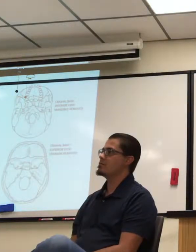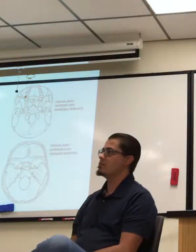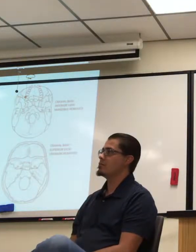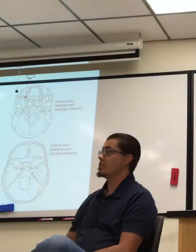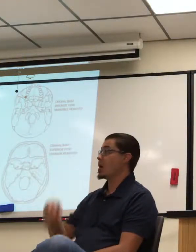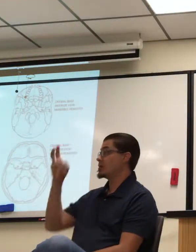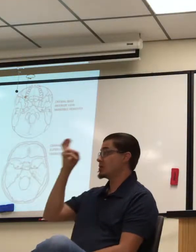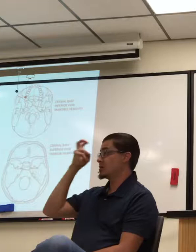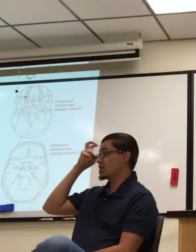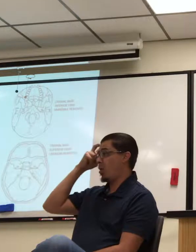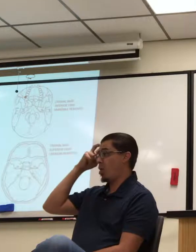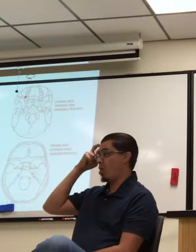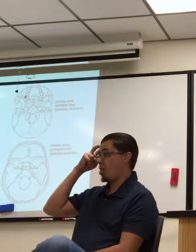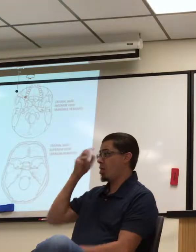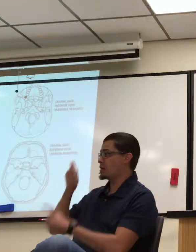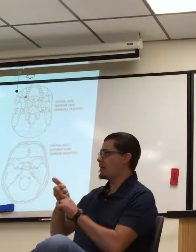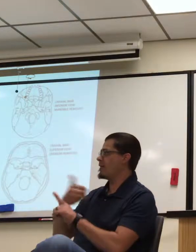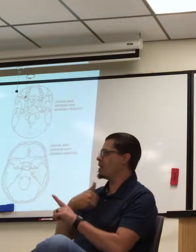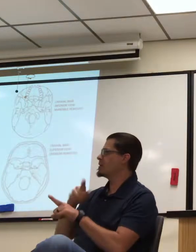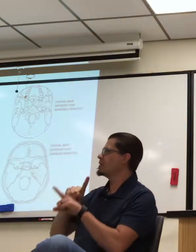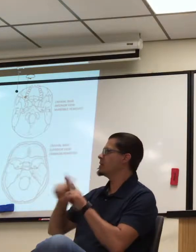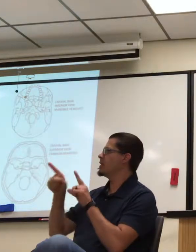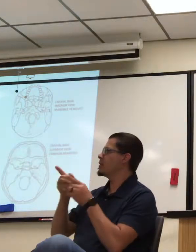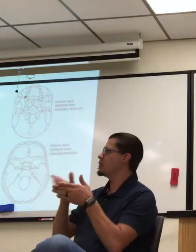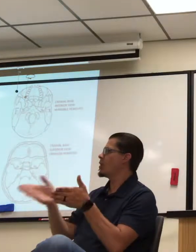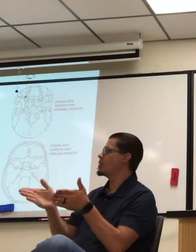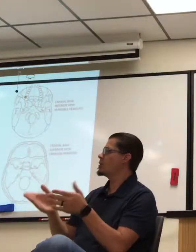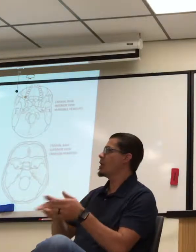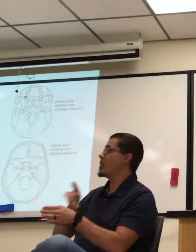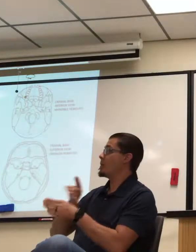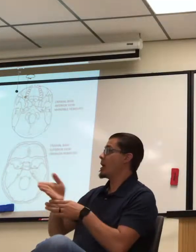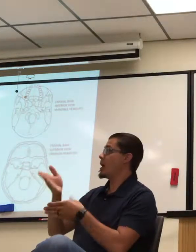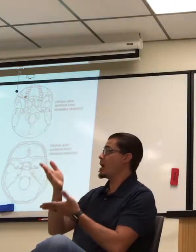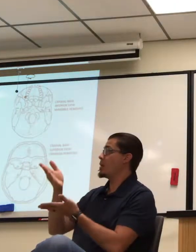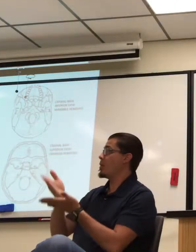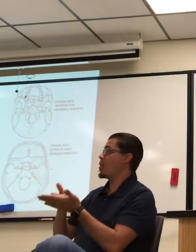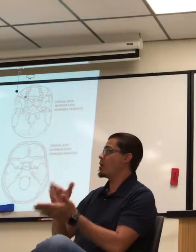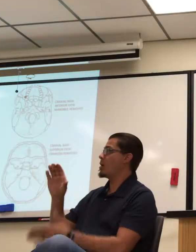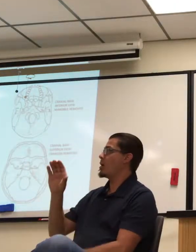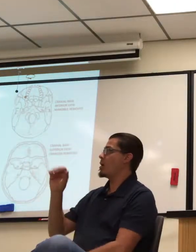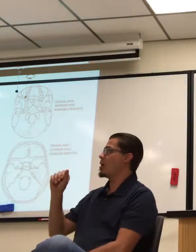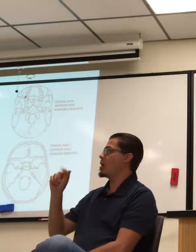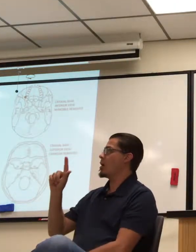has different parts. The main parts are the calvaria,